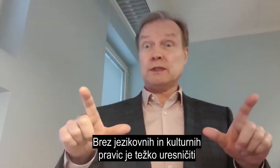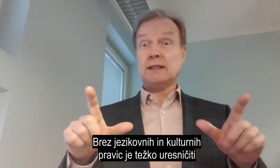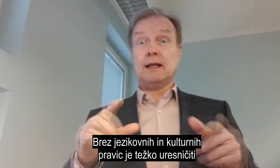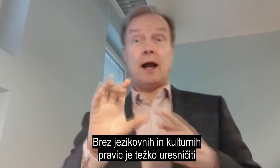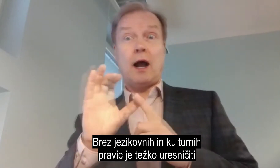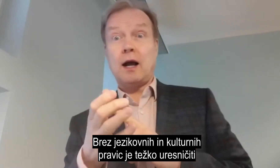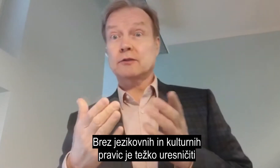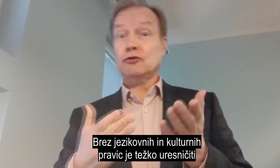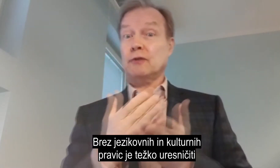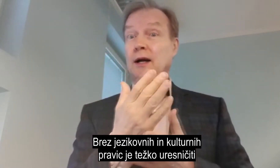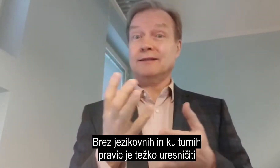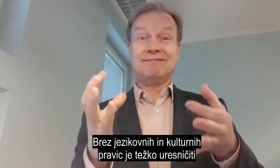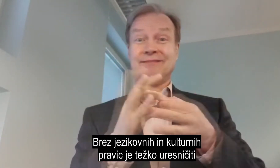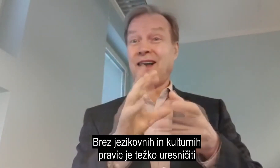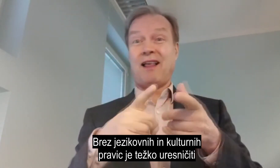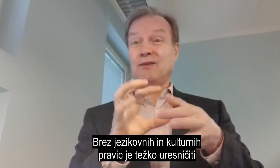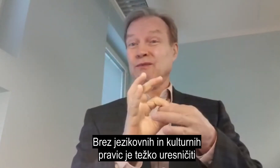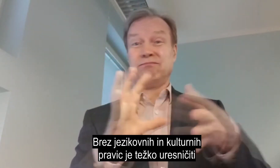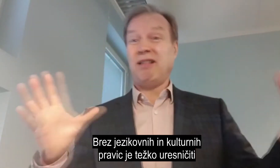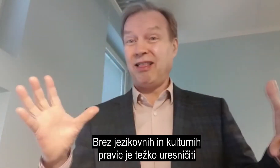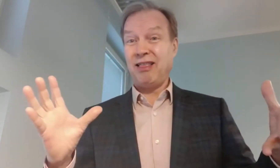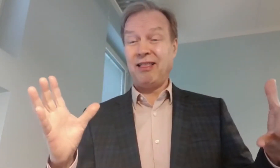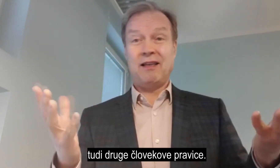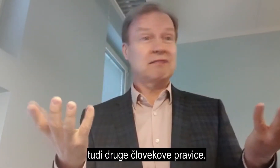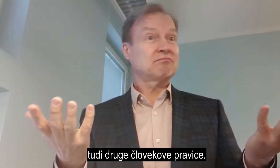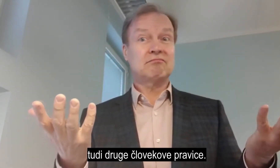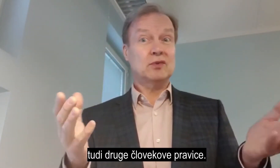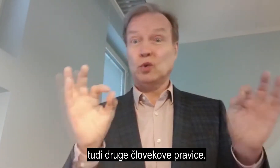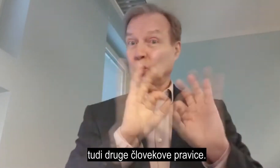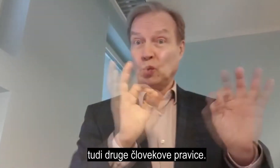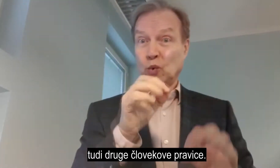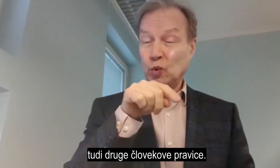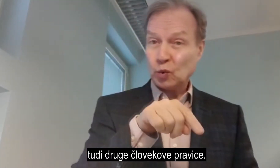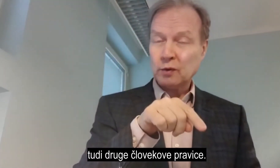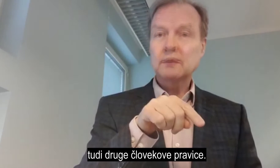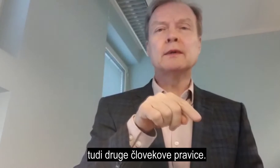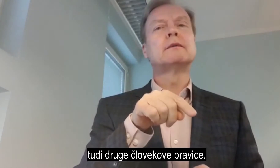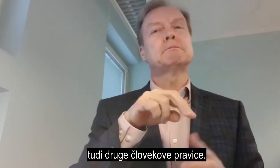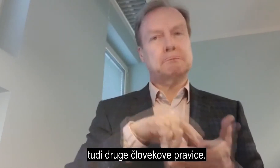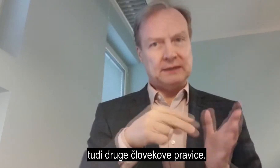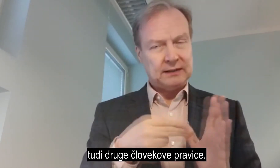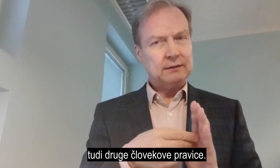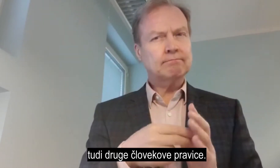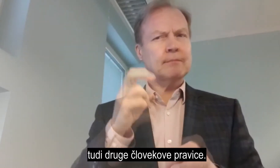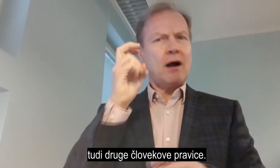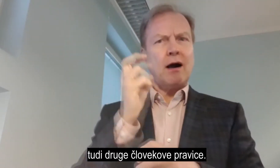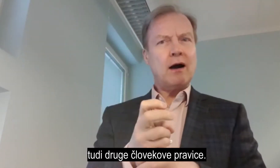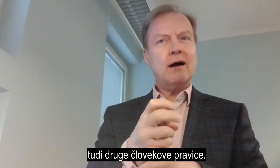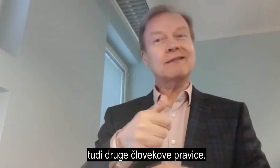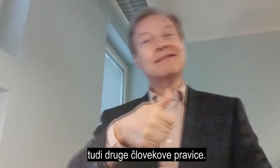Linguistic, cultural, dialect, U Mi hard